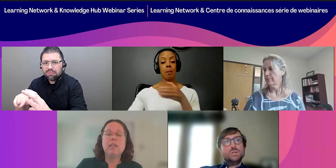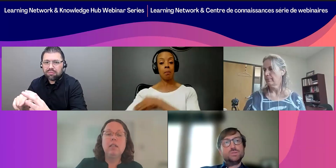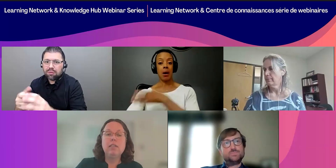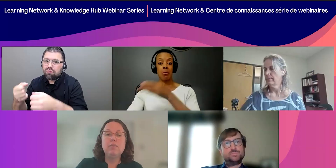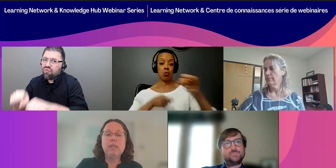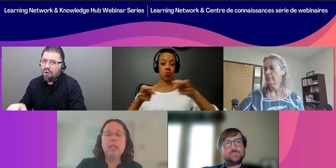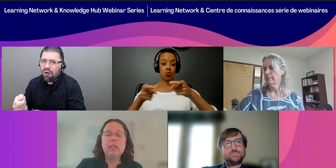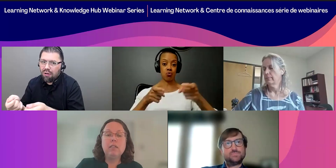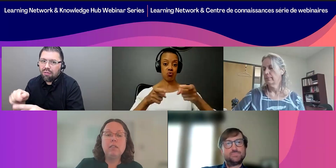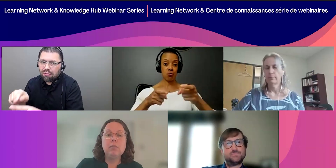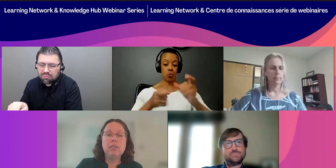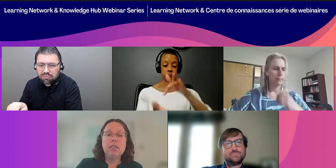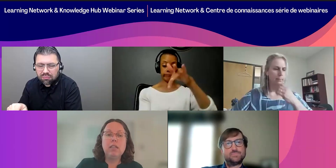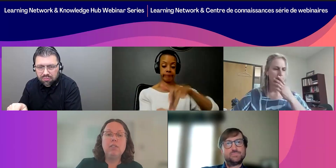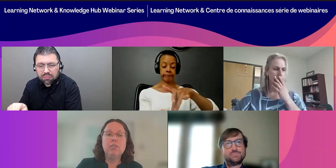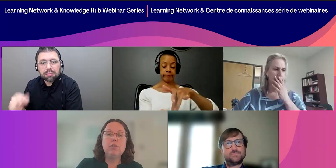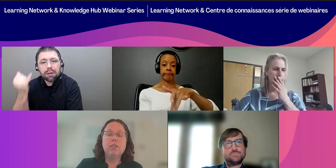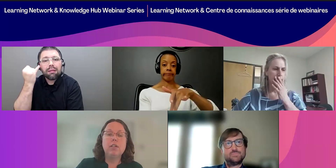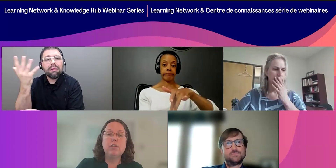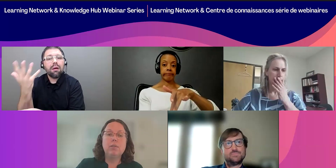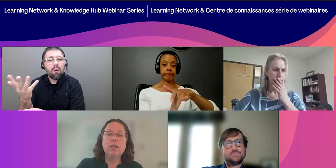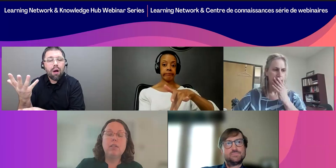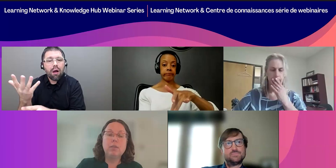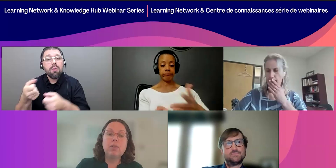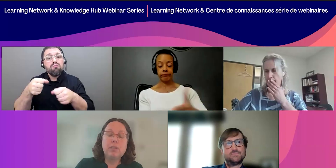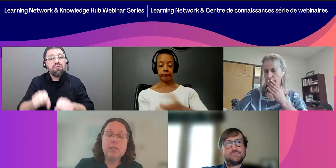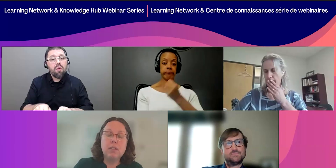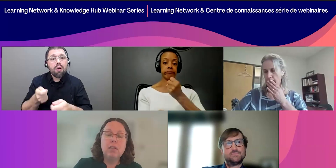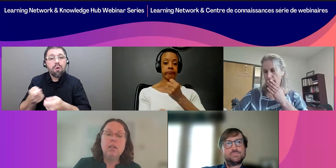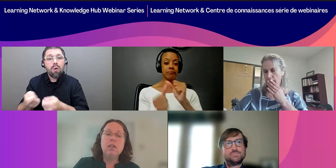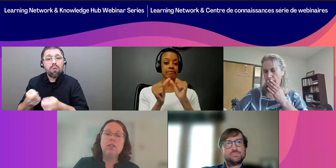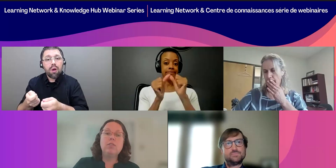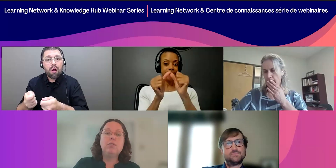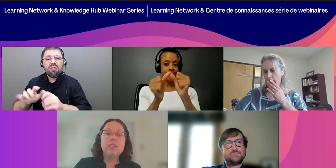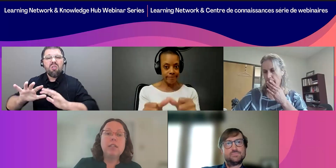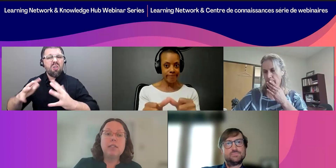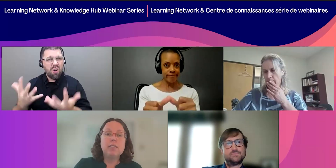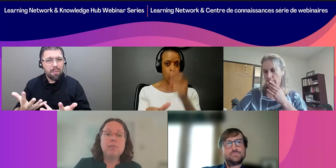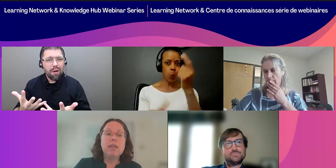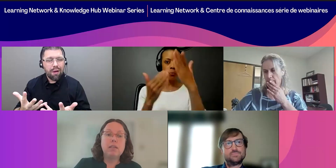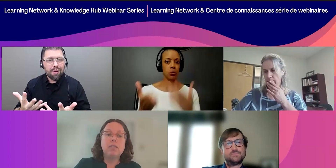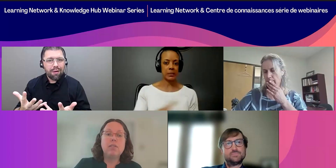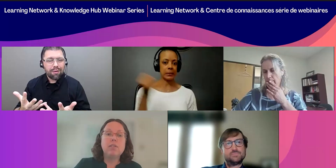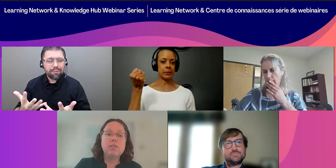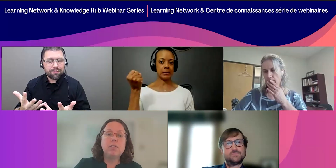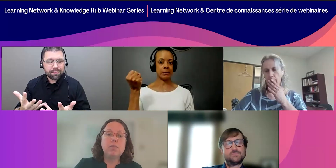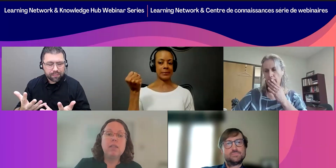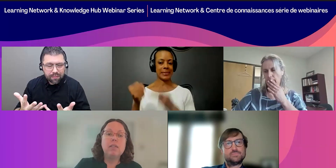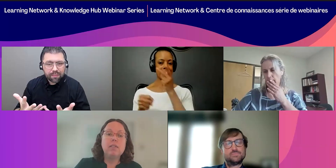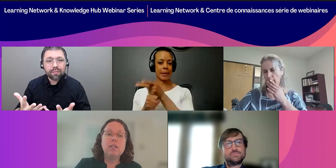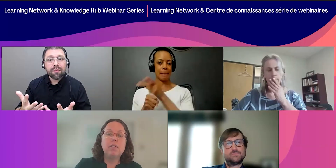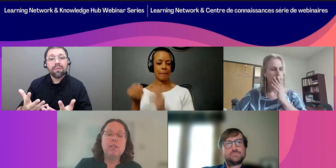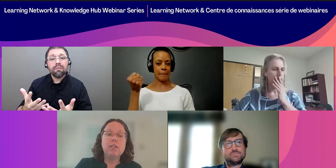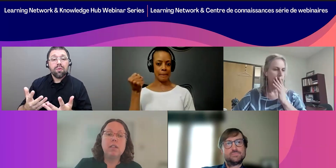control is obtained and maintained over another person through various methods. So those